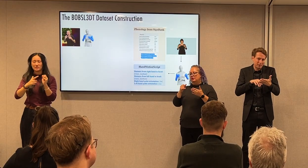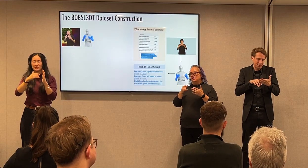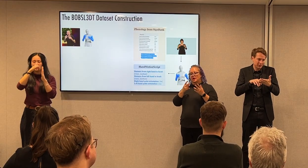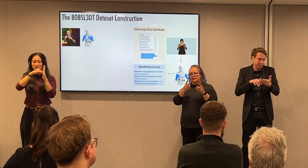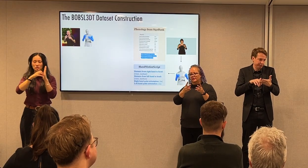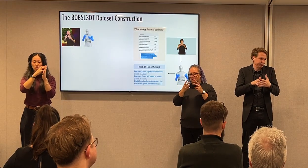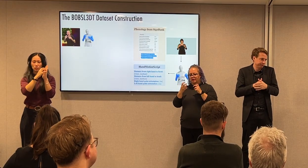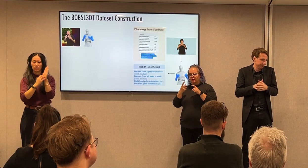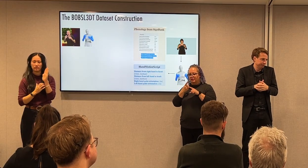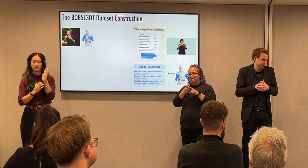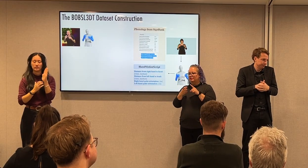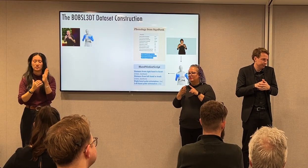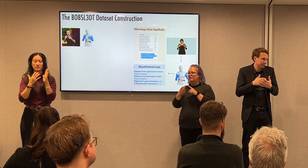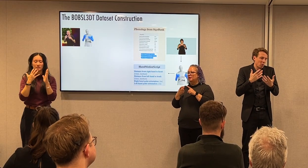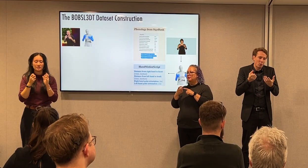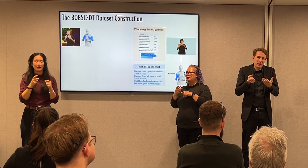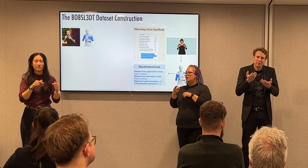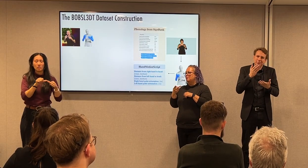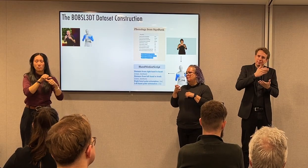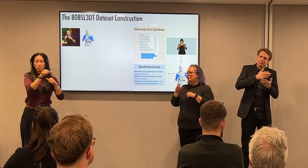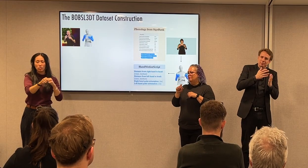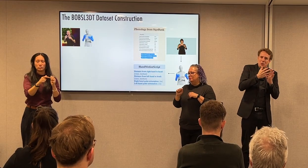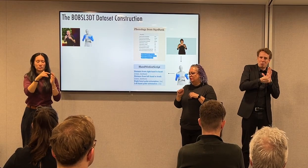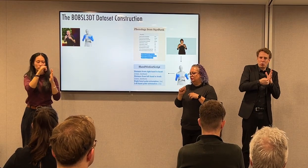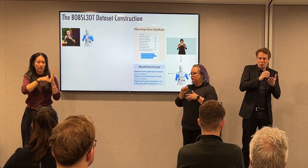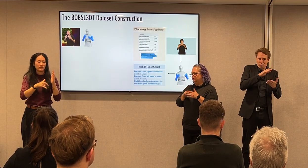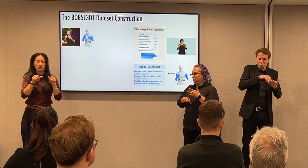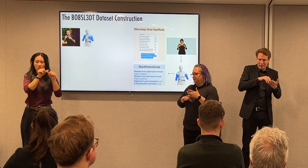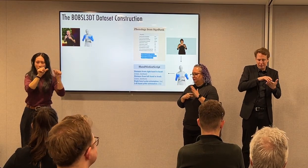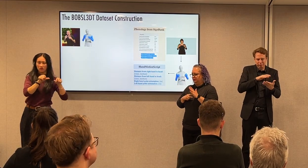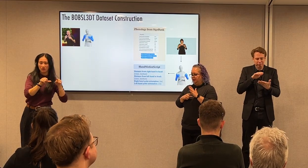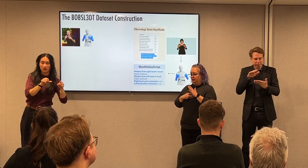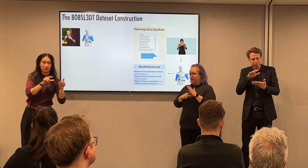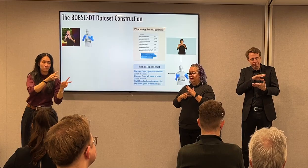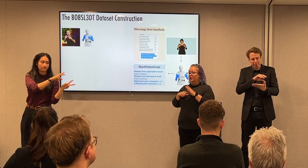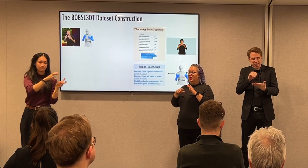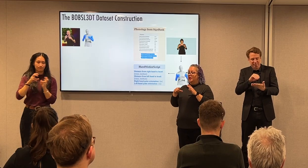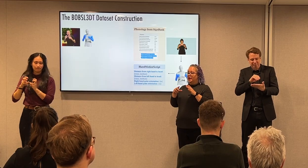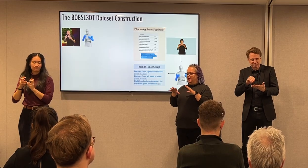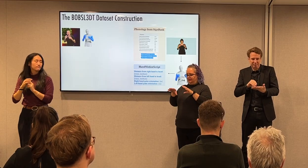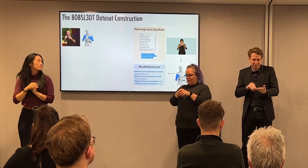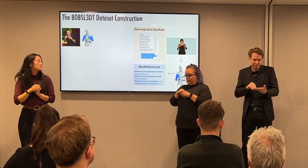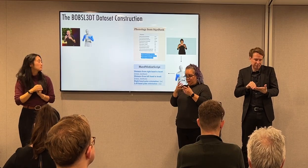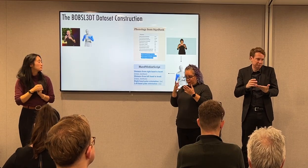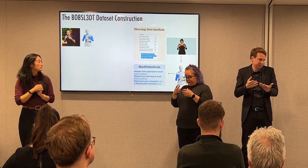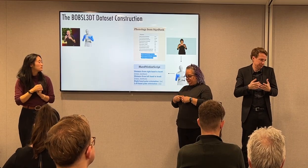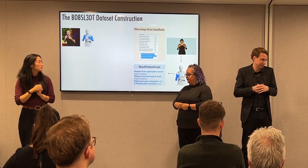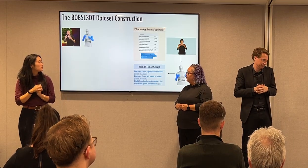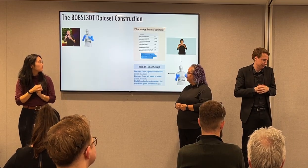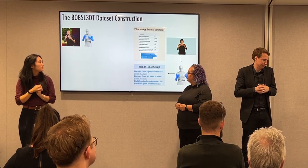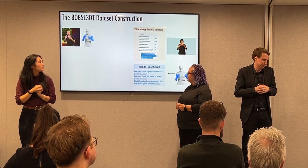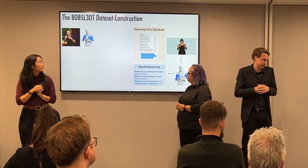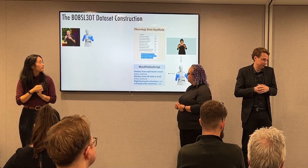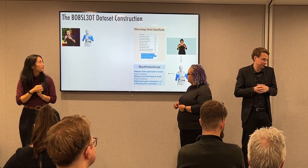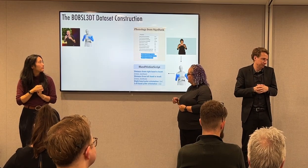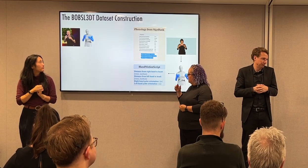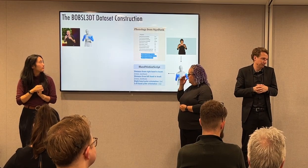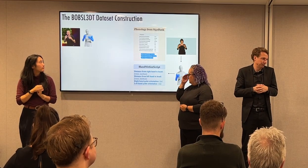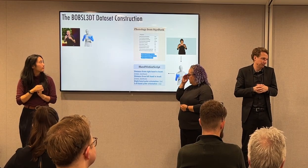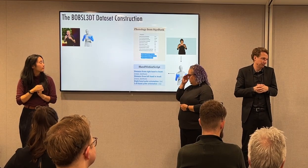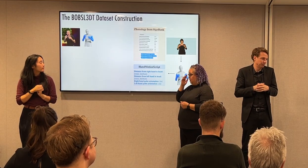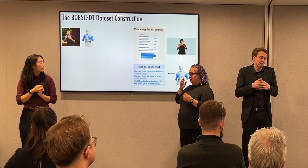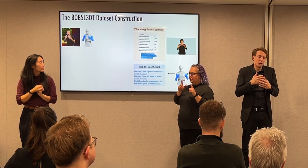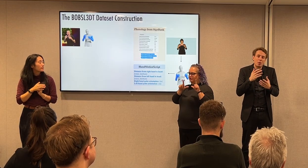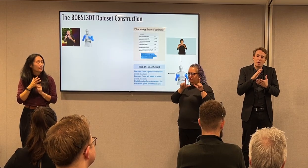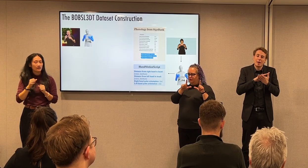the POSSCRIPT model. And this is what it consists in. So it's performed frame